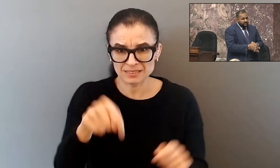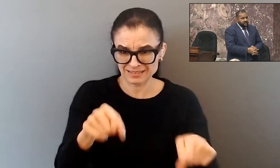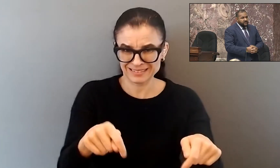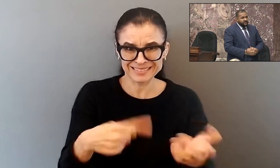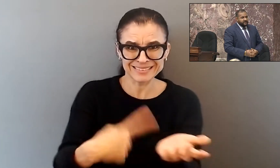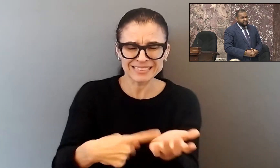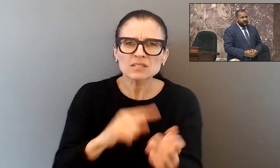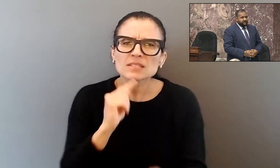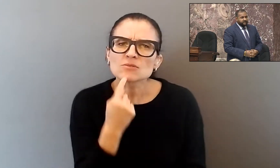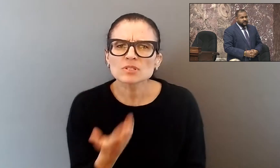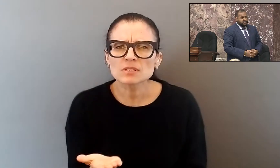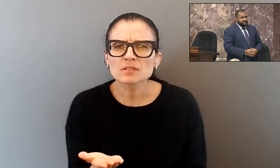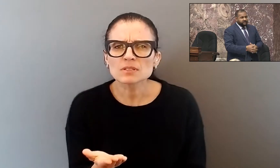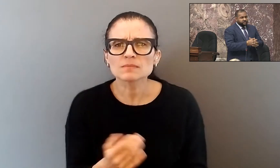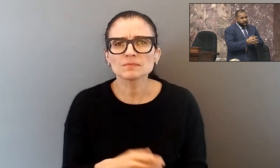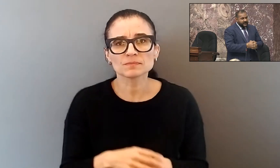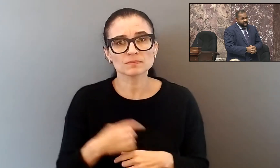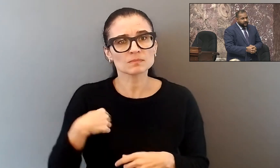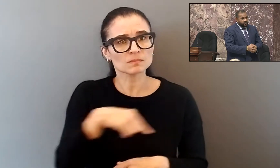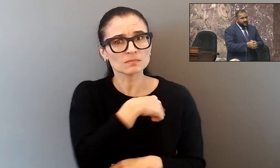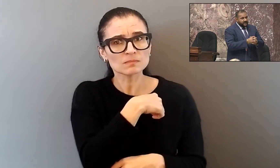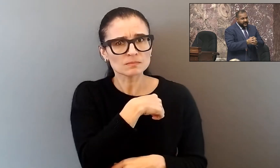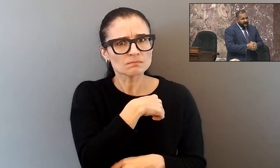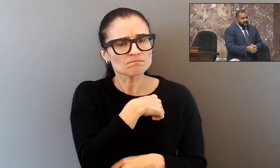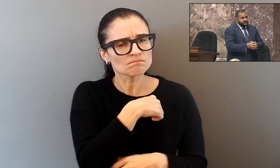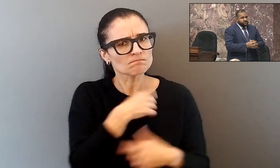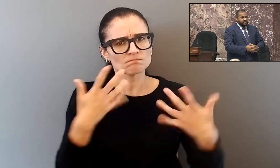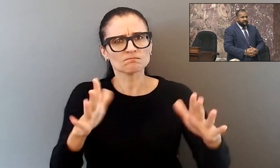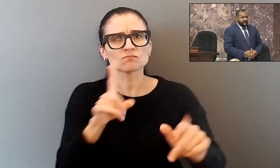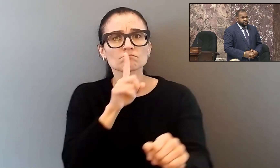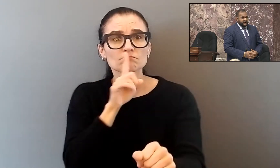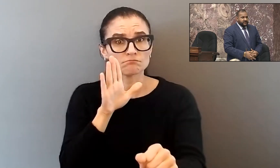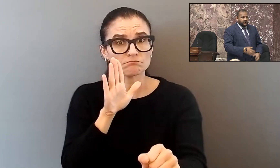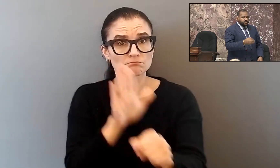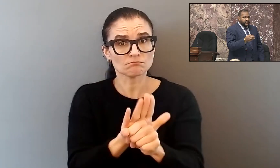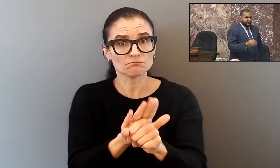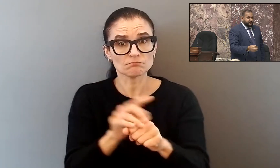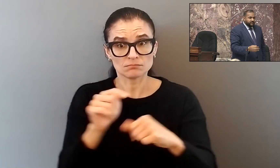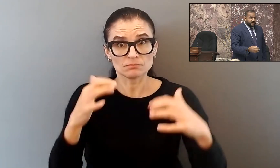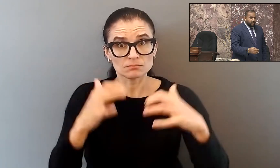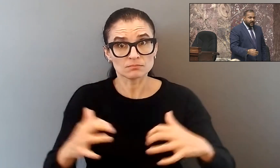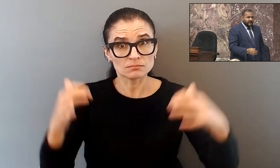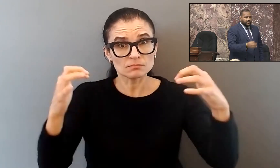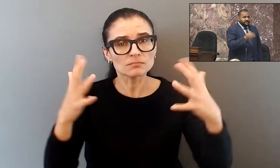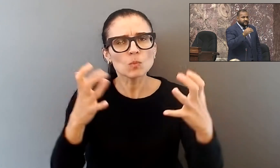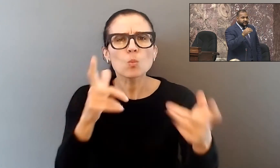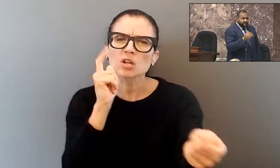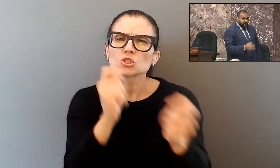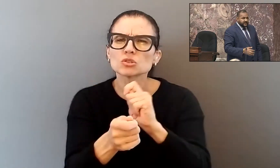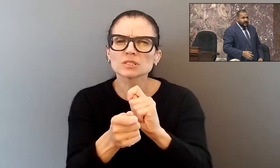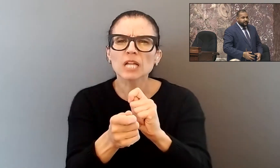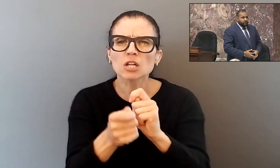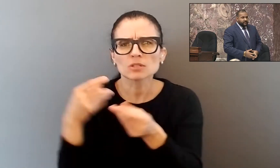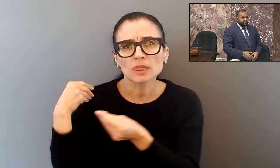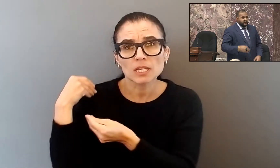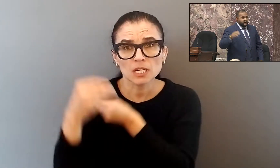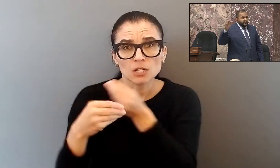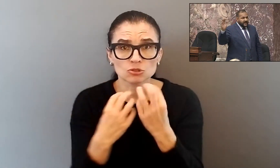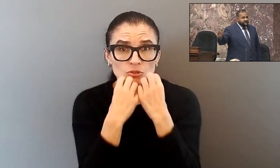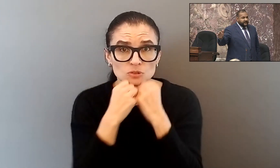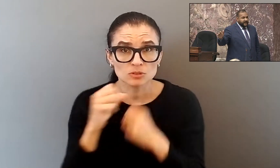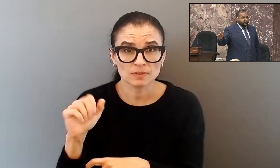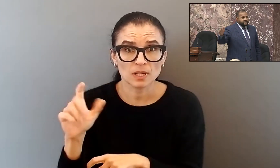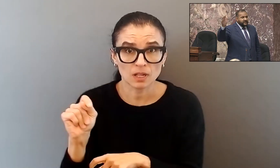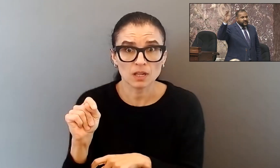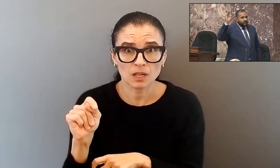it a commitment on this House to be able to transform the Heritage Conservation Act, transform it in a way that is going to speed up permits. On